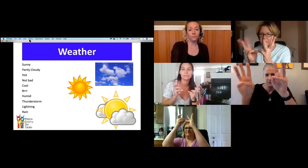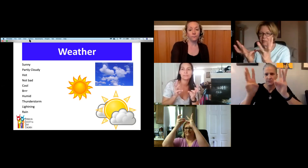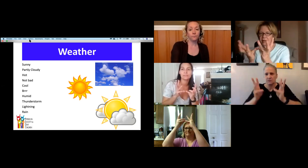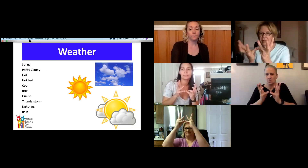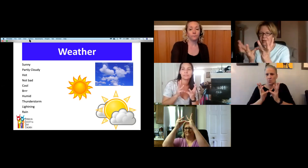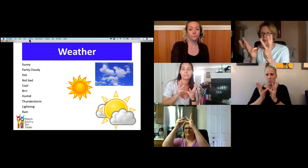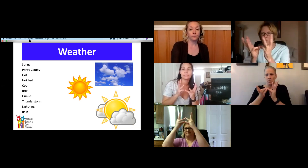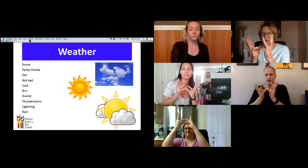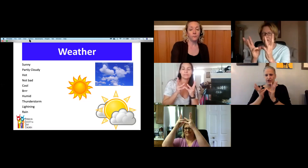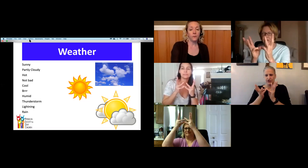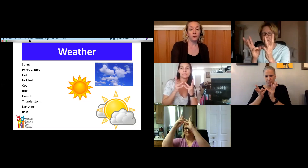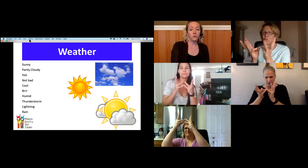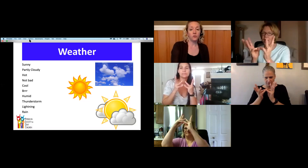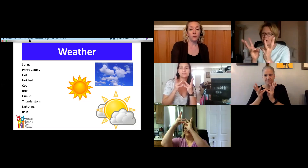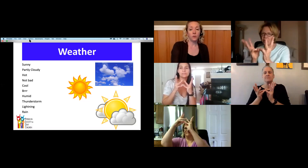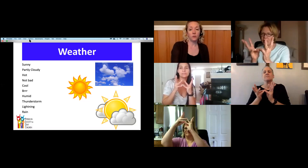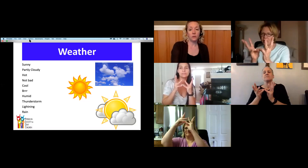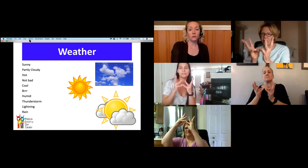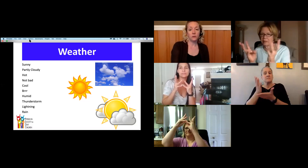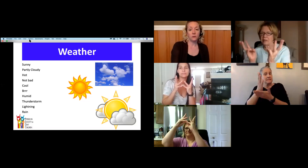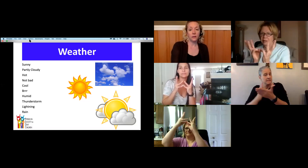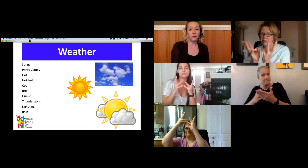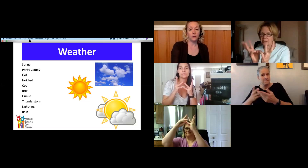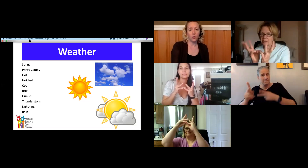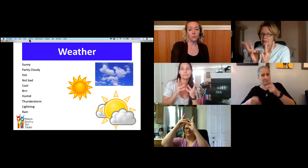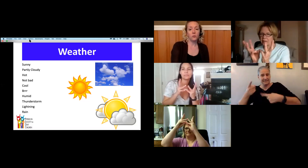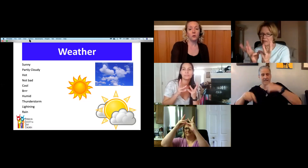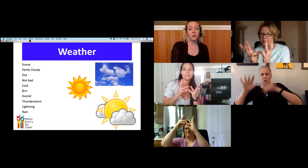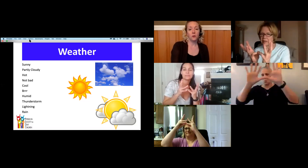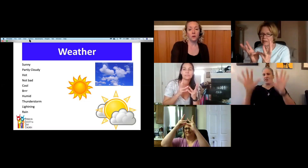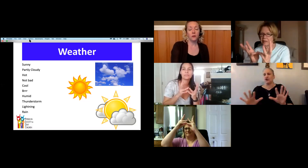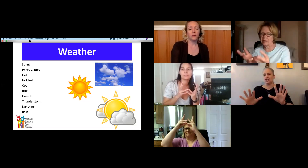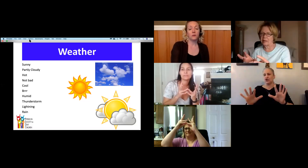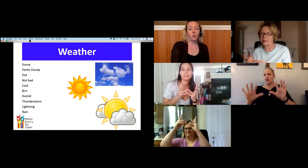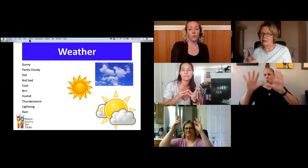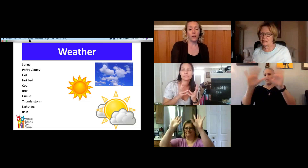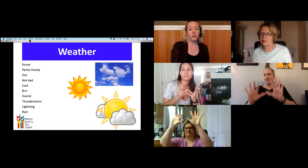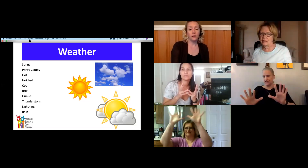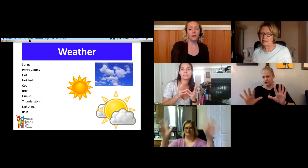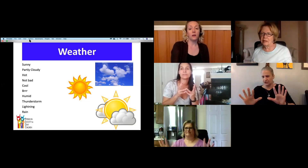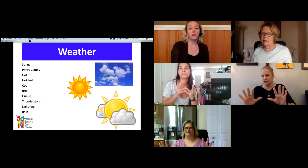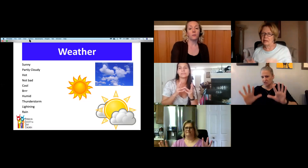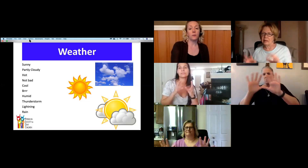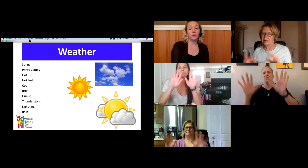So 2 W's, like so. This is one way it's signed. Some people sign it like